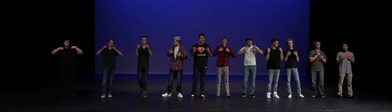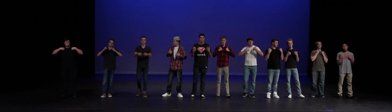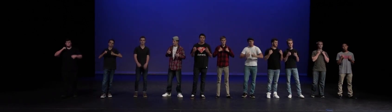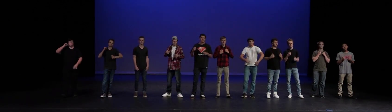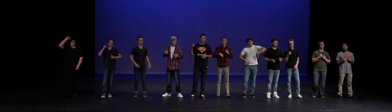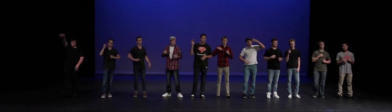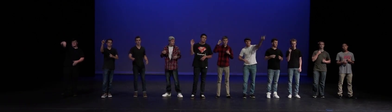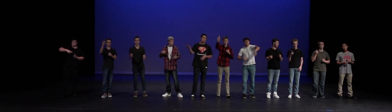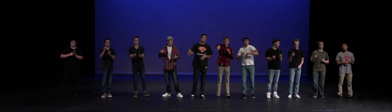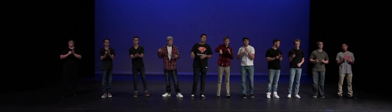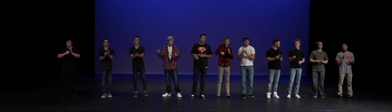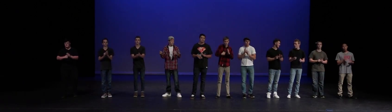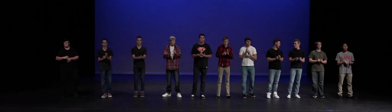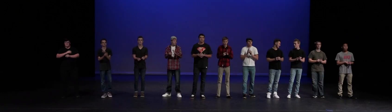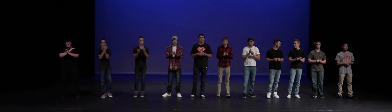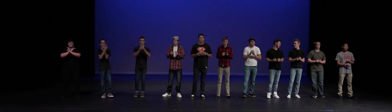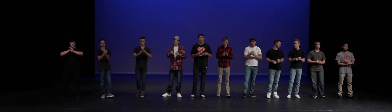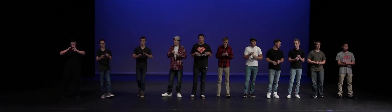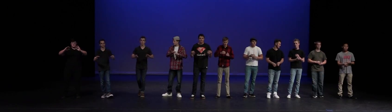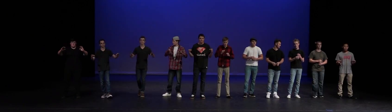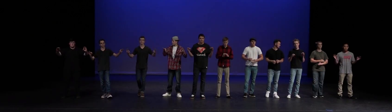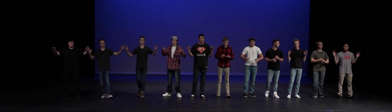life, carried in the bad apples we all.